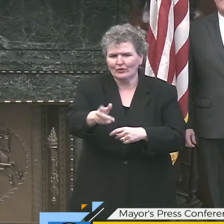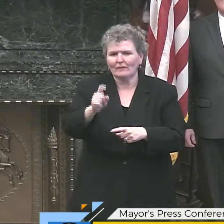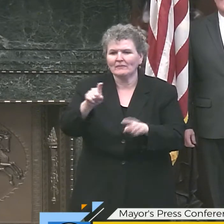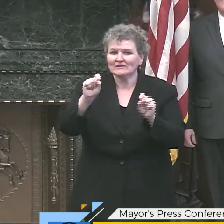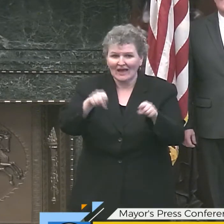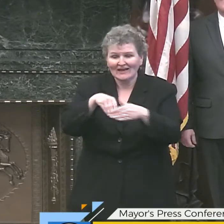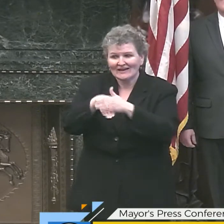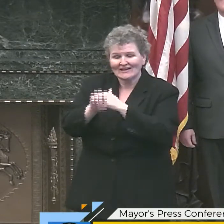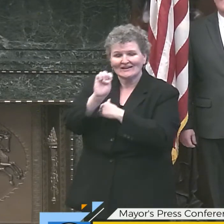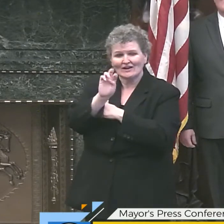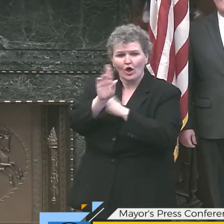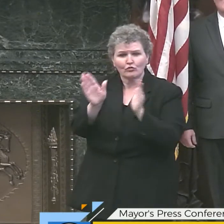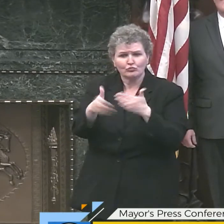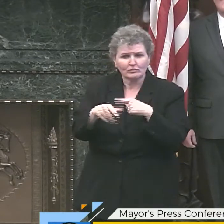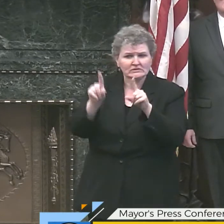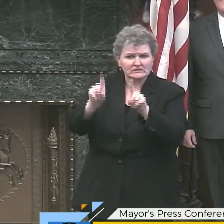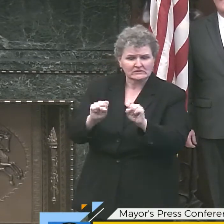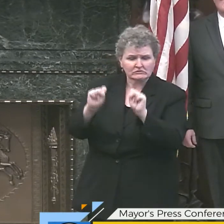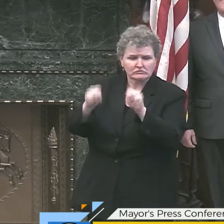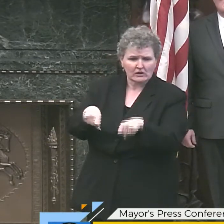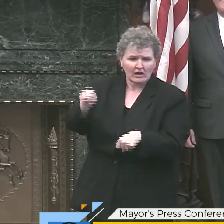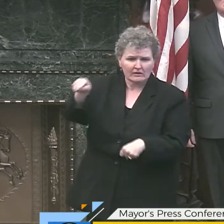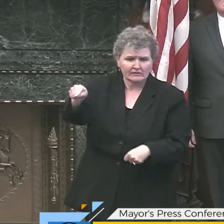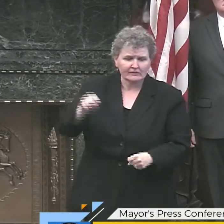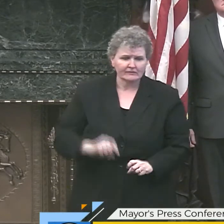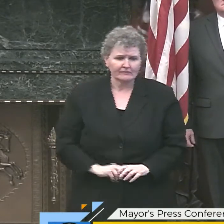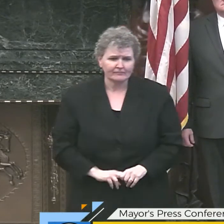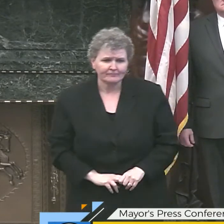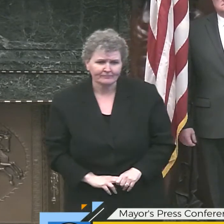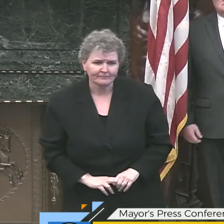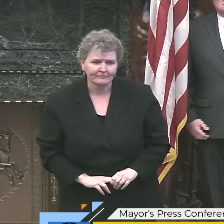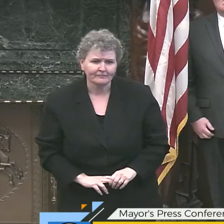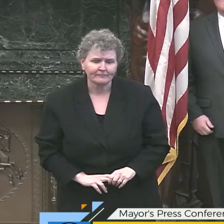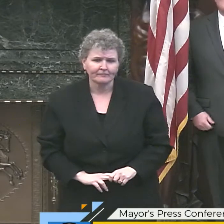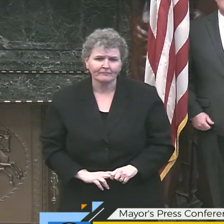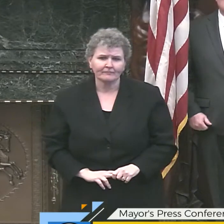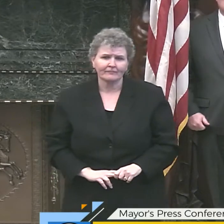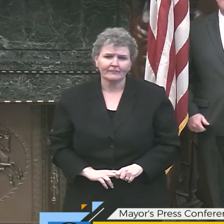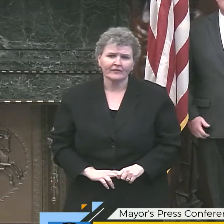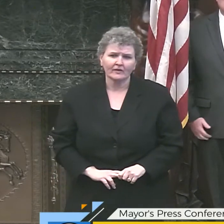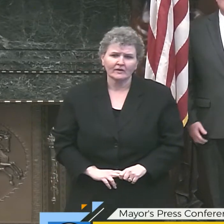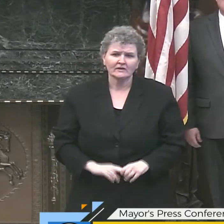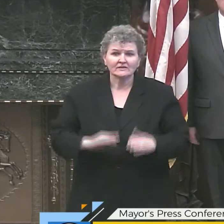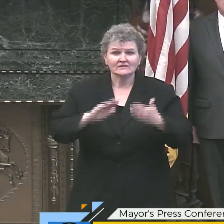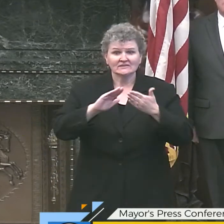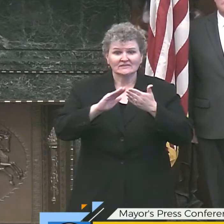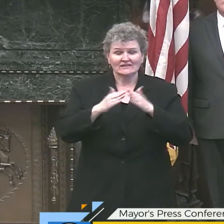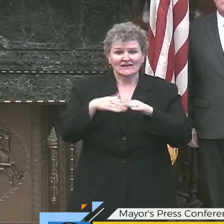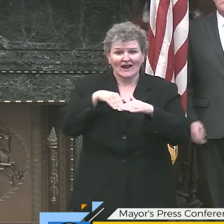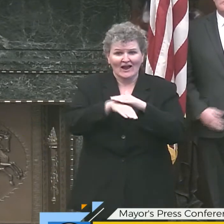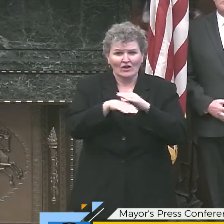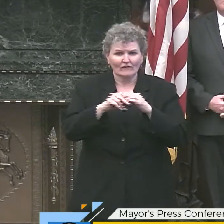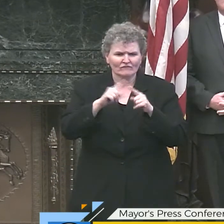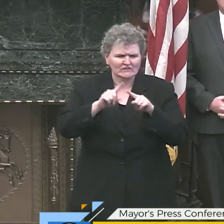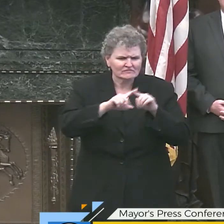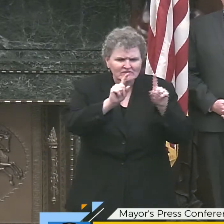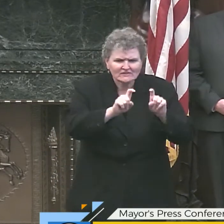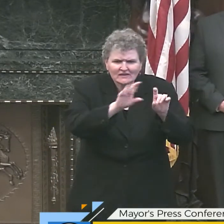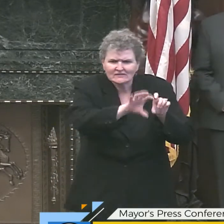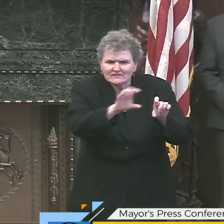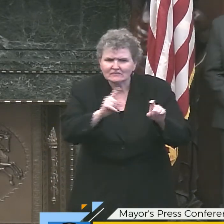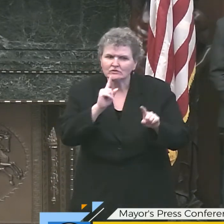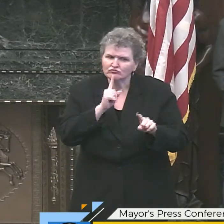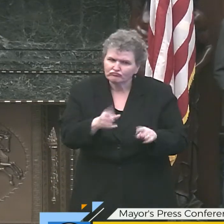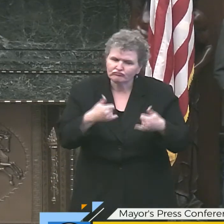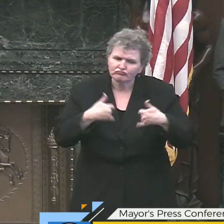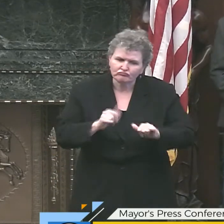Okay. And the city's access to testing, you know, you mentioned that it's limited because the testing materials